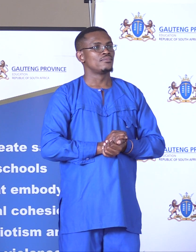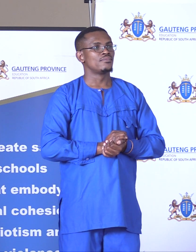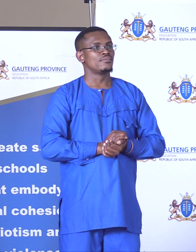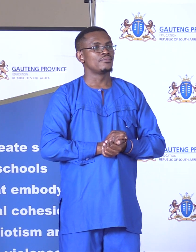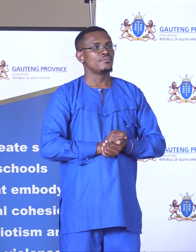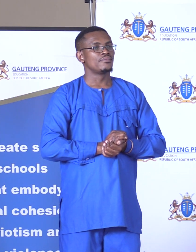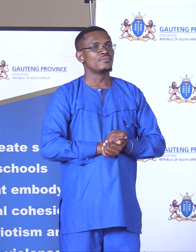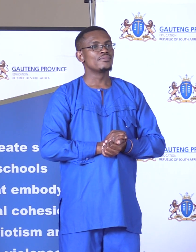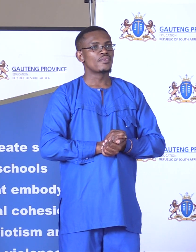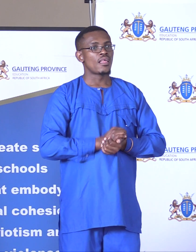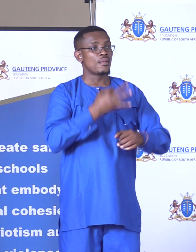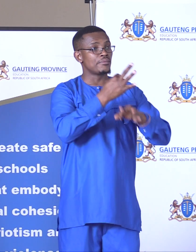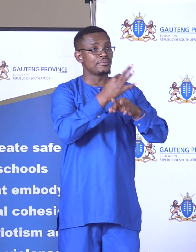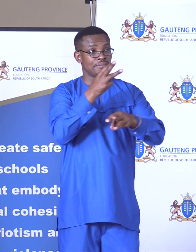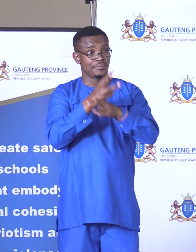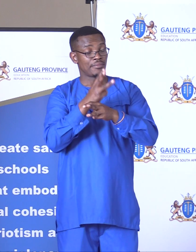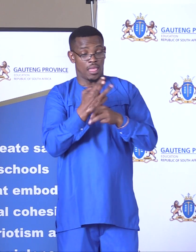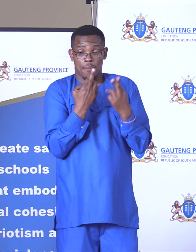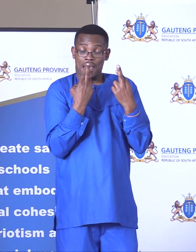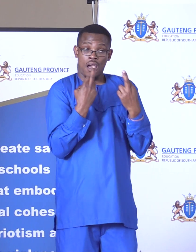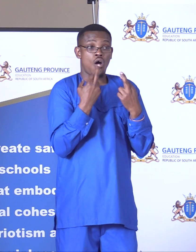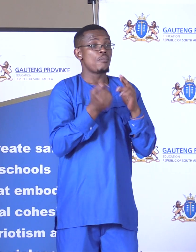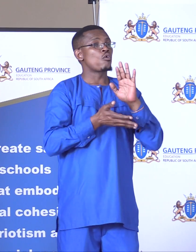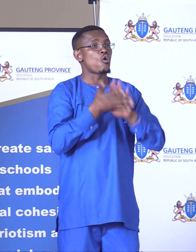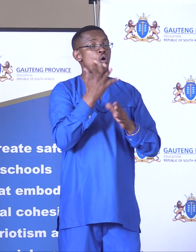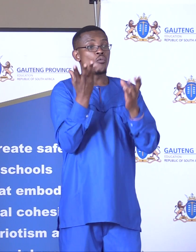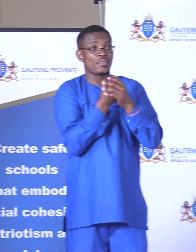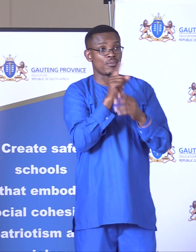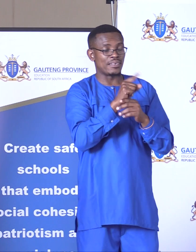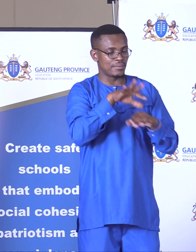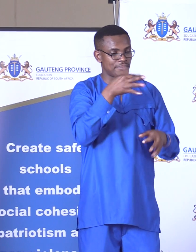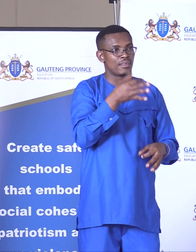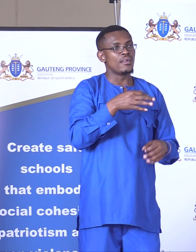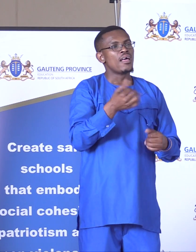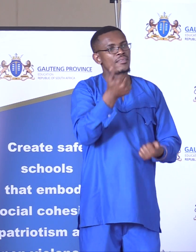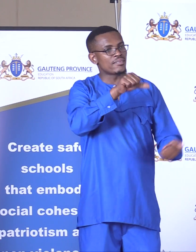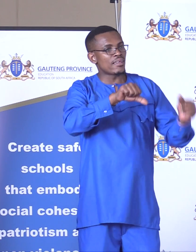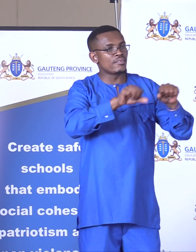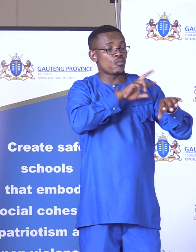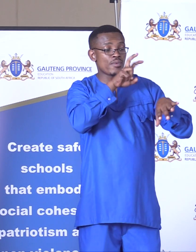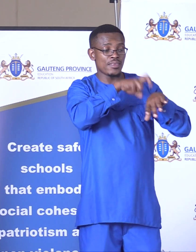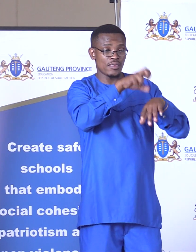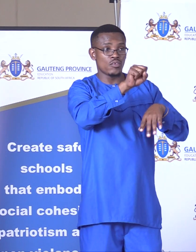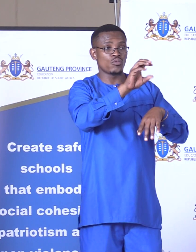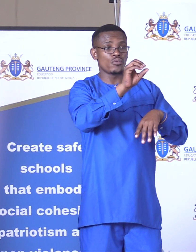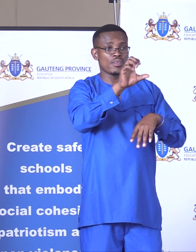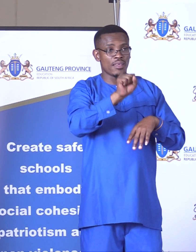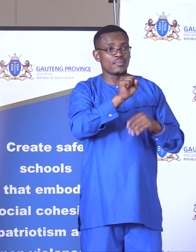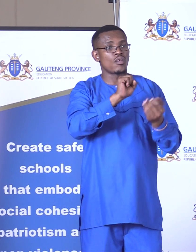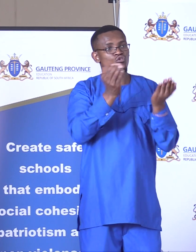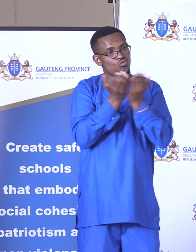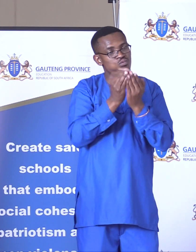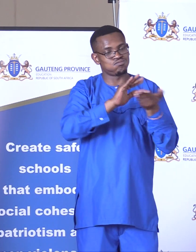Well, ladies and gentlemen, my hopes go with the affirmative side that we need the SOS schools in our